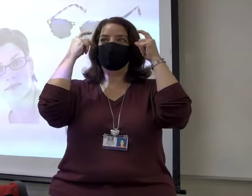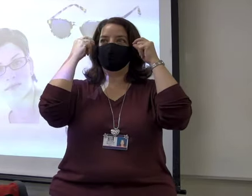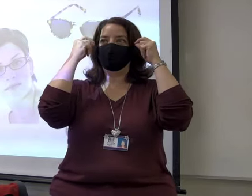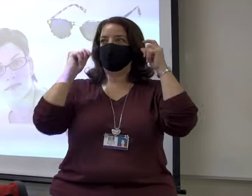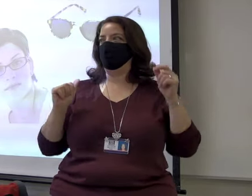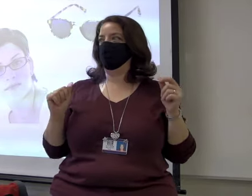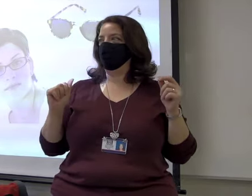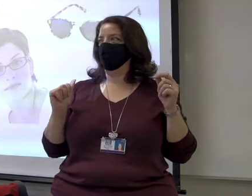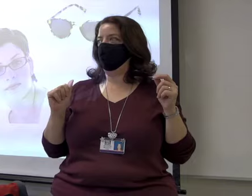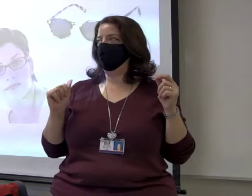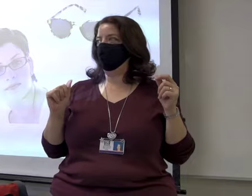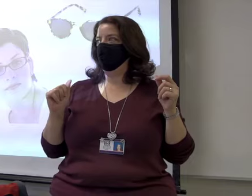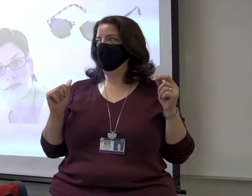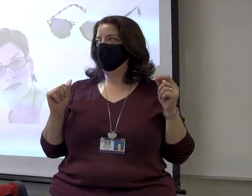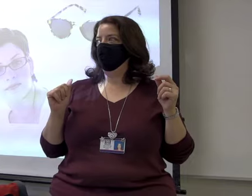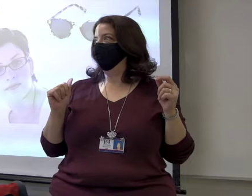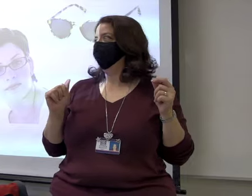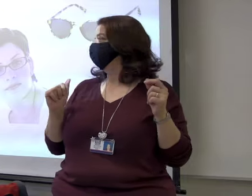describe what they look like. Right?